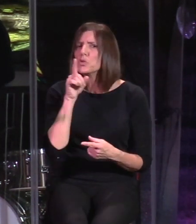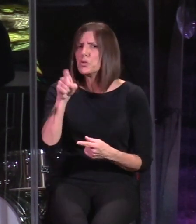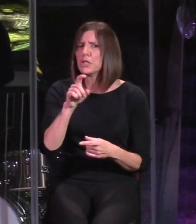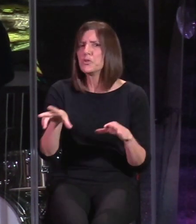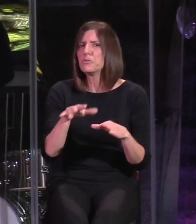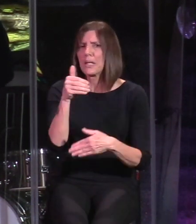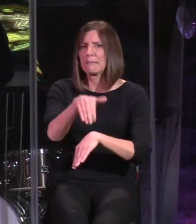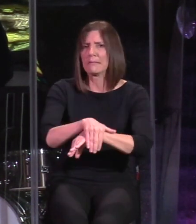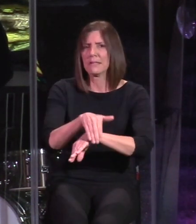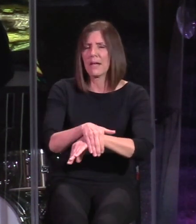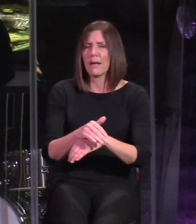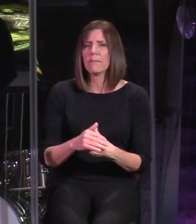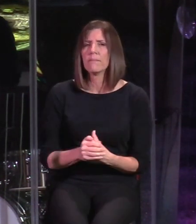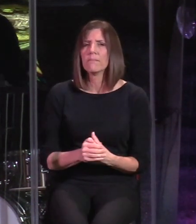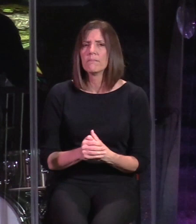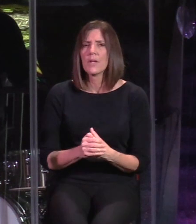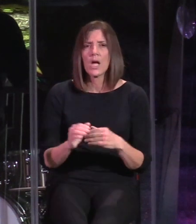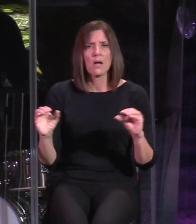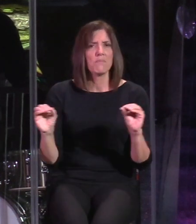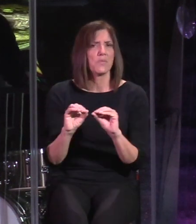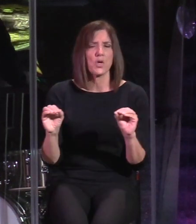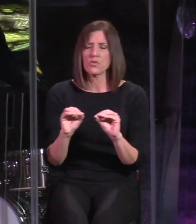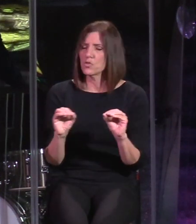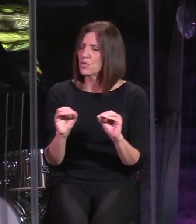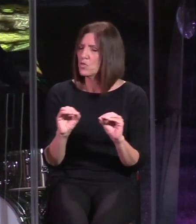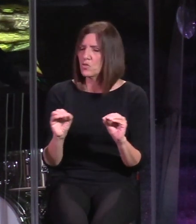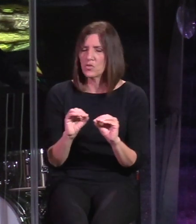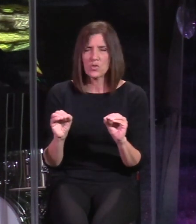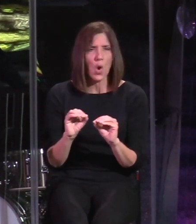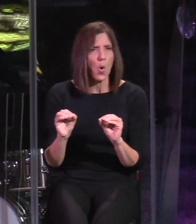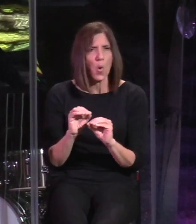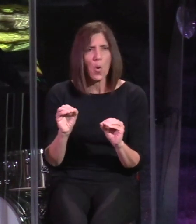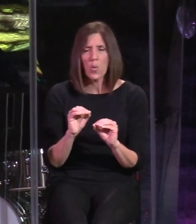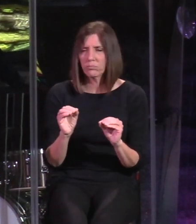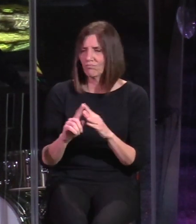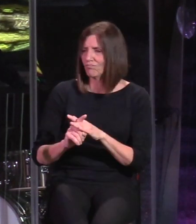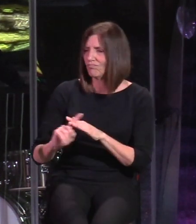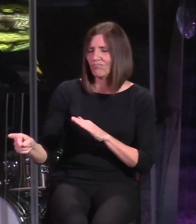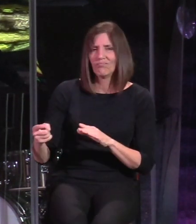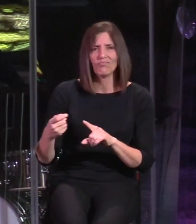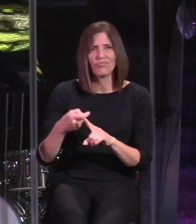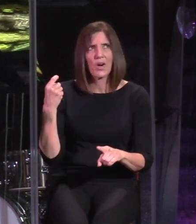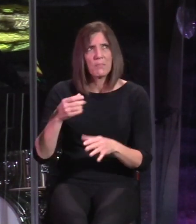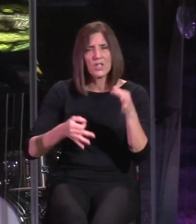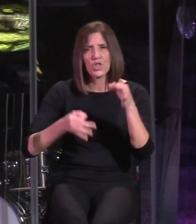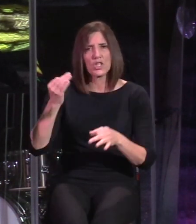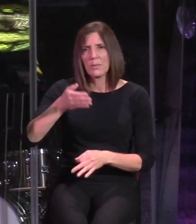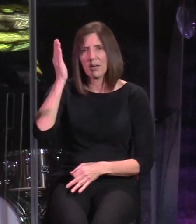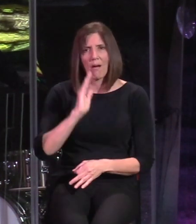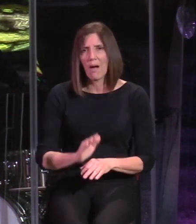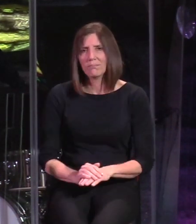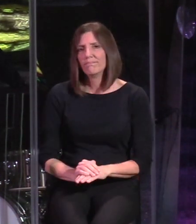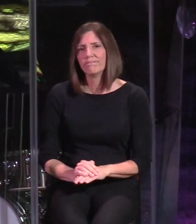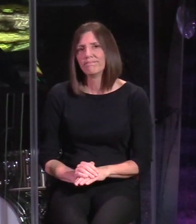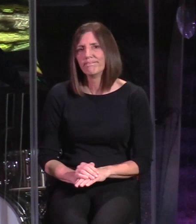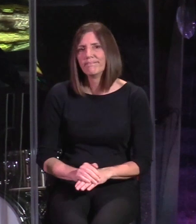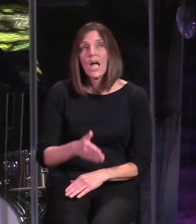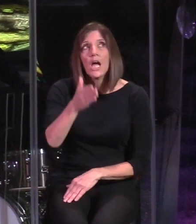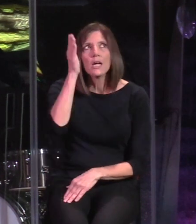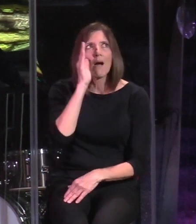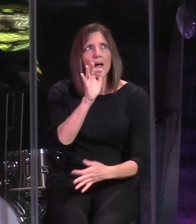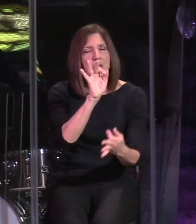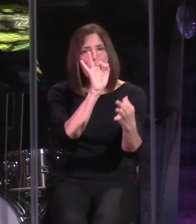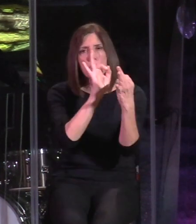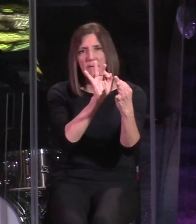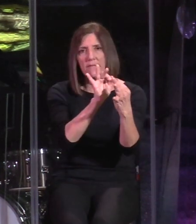tonight. There is no escaping the just judgment of your Creator. God is the perfectly